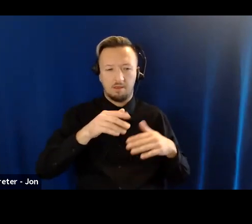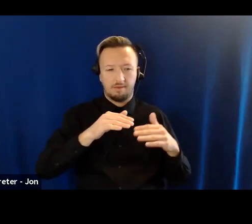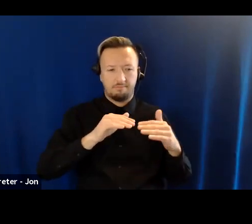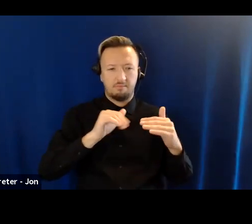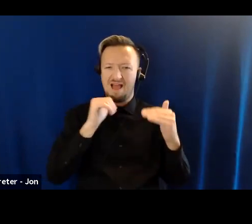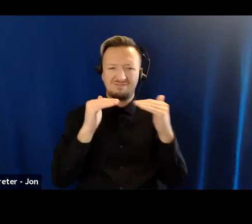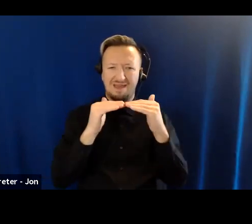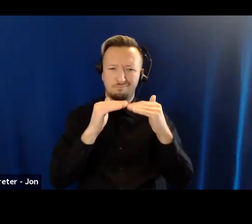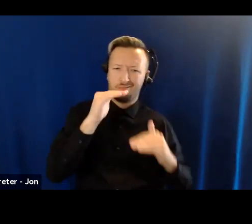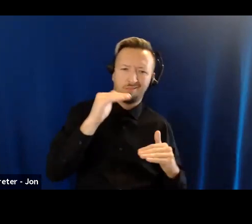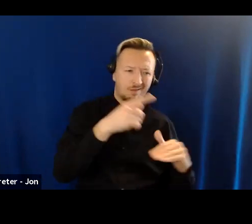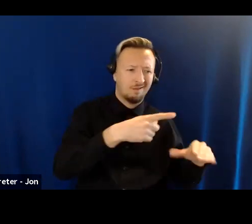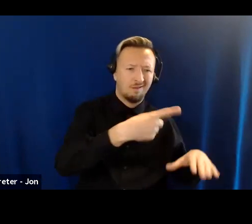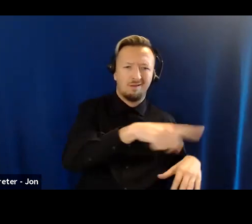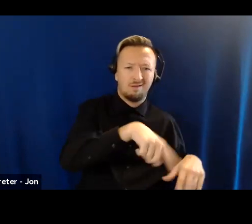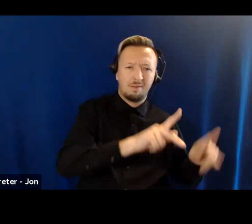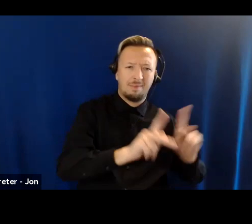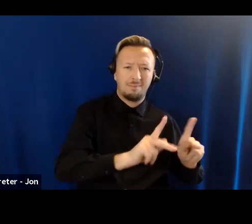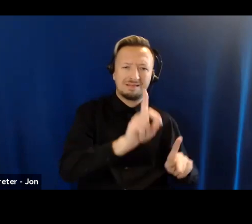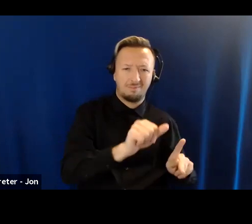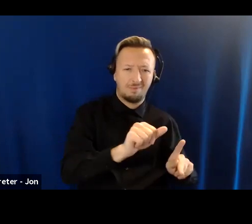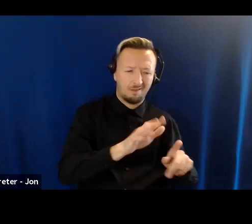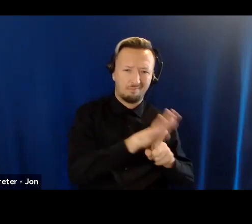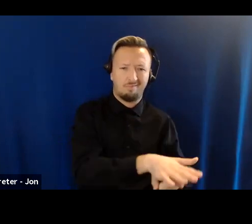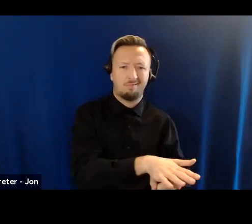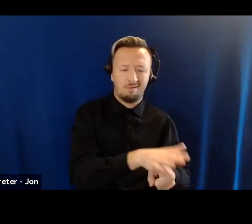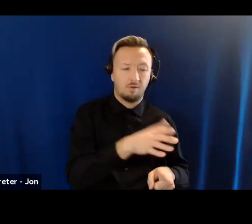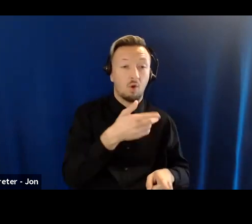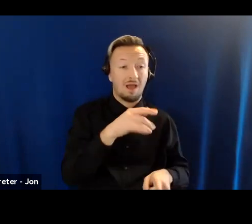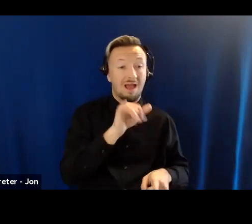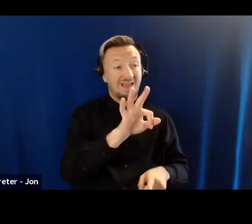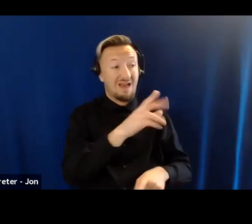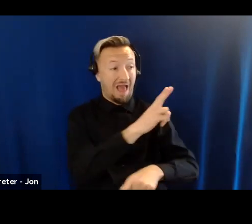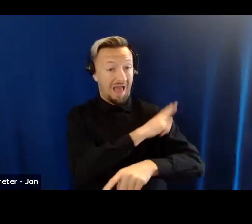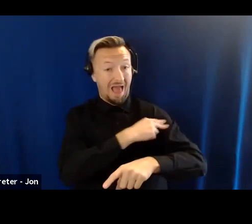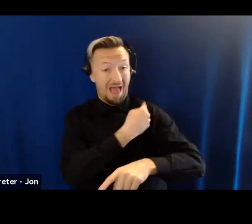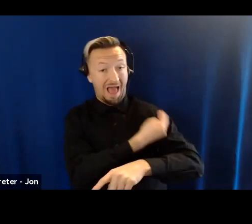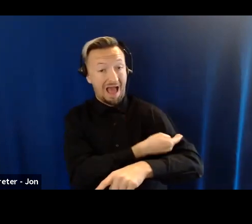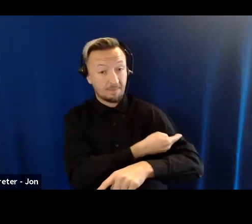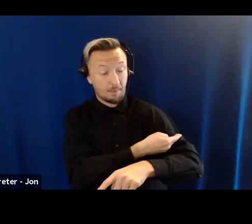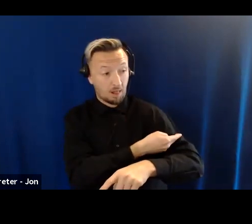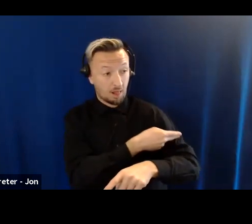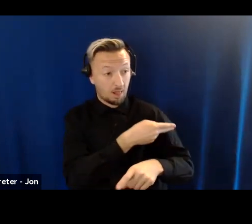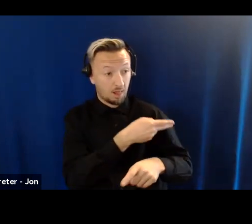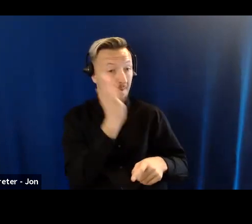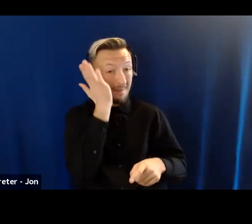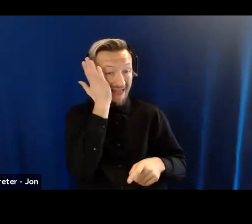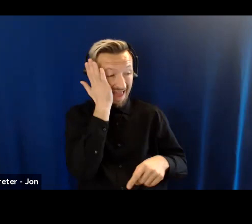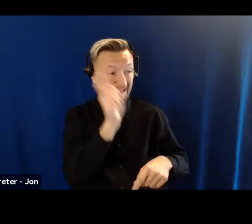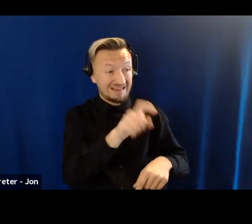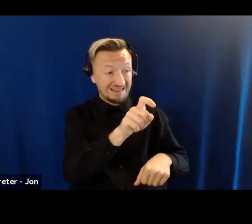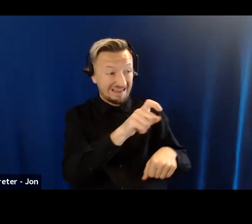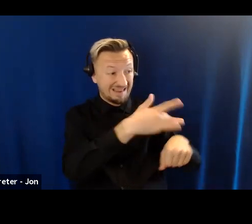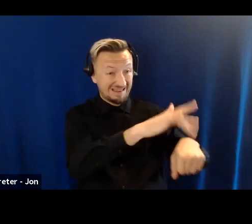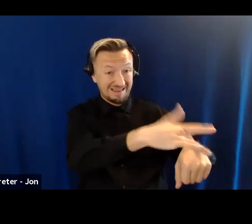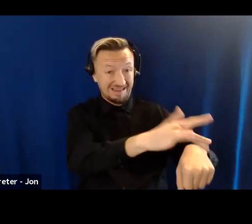disabilities, because when they want to empty a hospital bed, who is going to be most likely to come